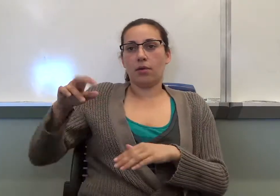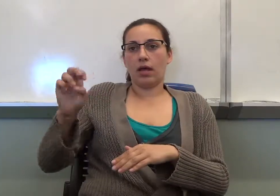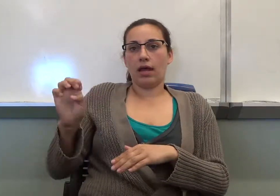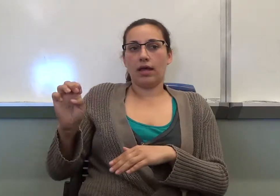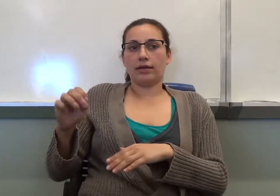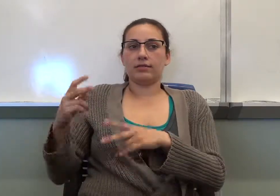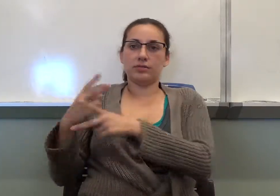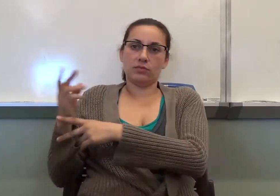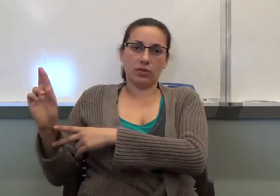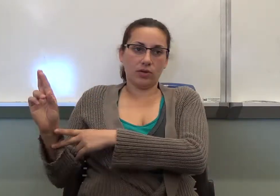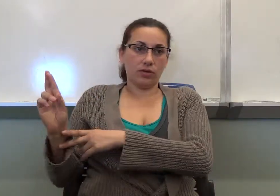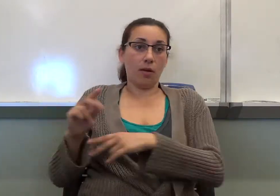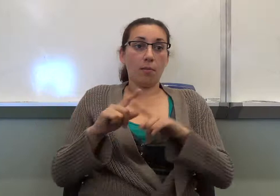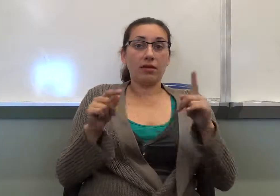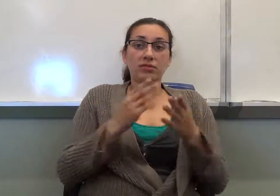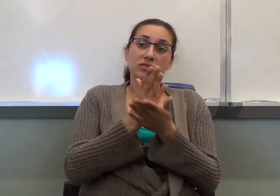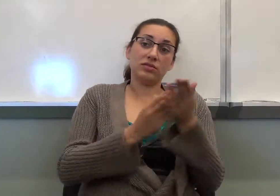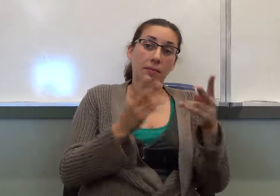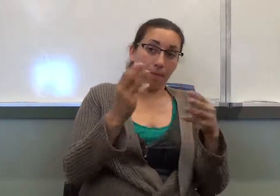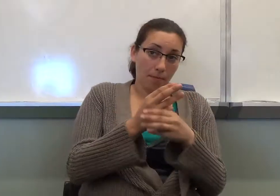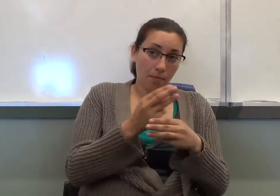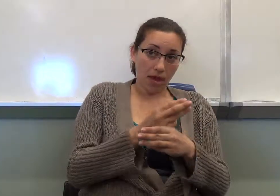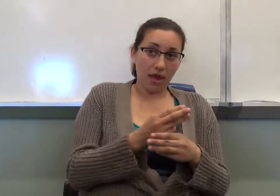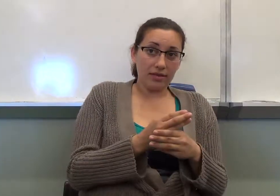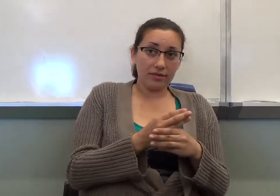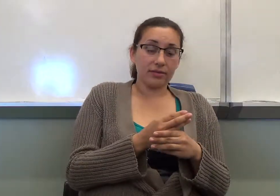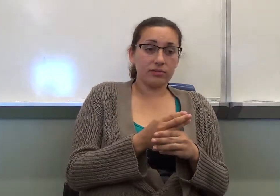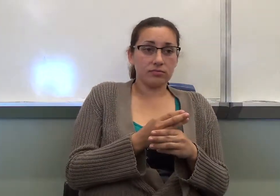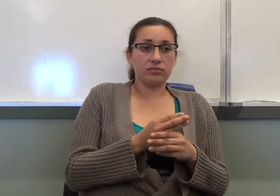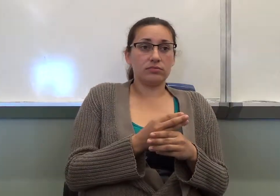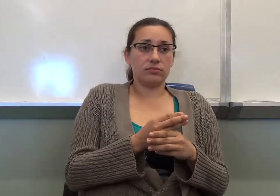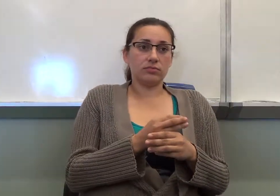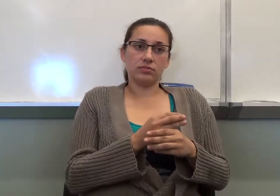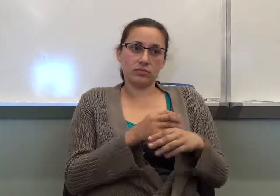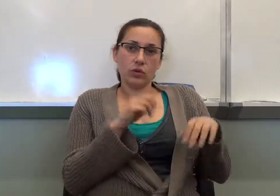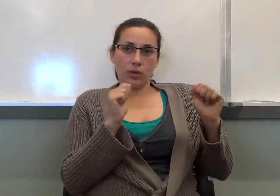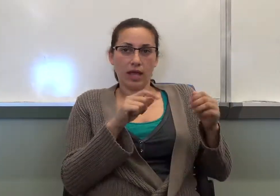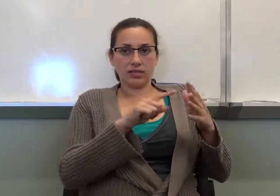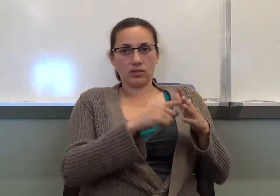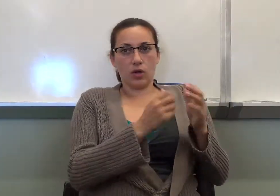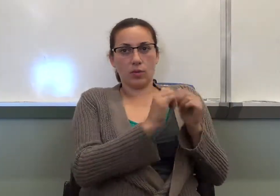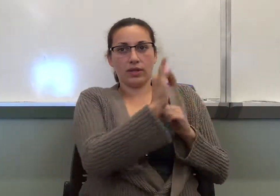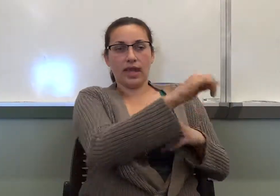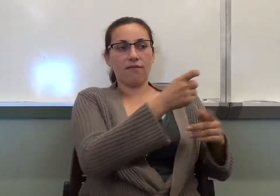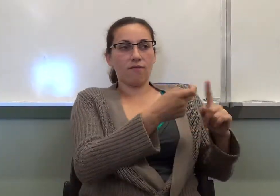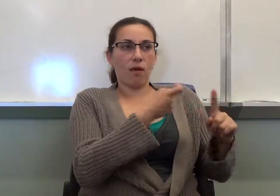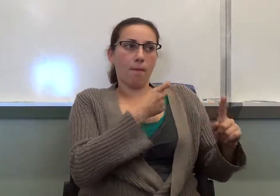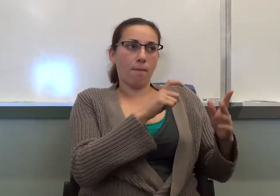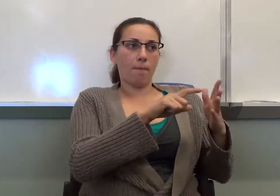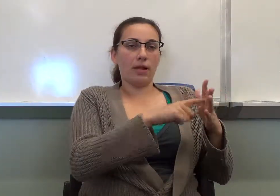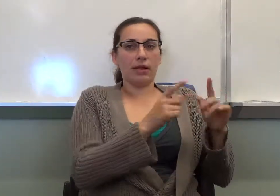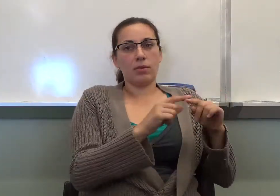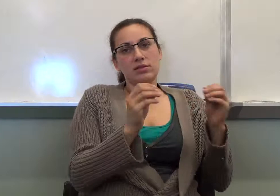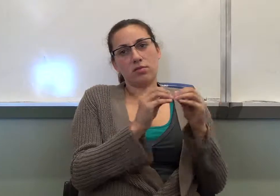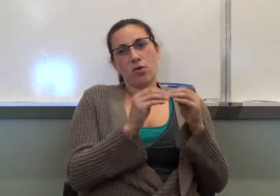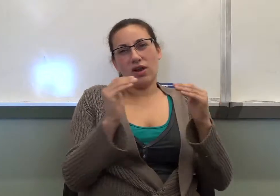are forms of math that can actually get this from scratch, but unfortunately they're pretty advanced. That's what's called